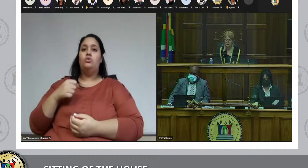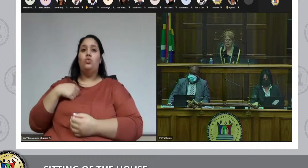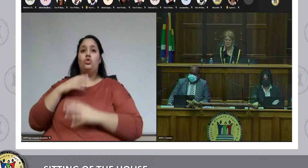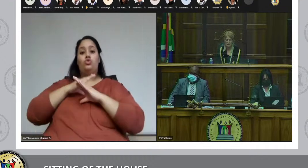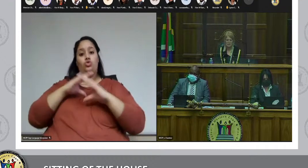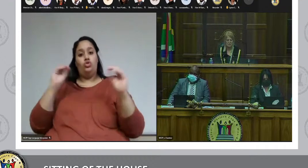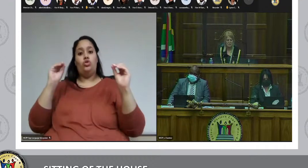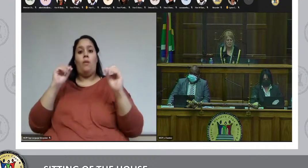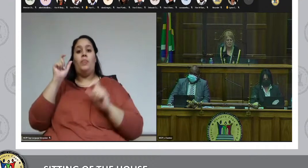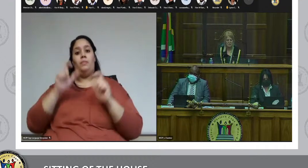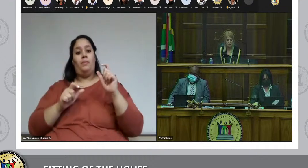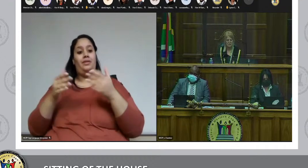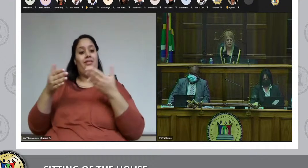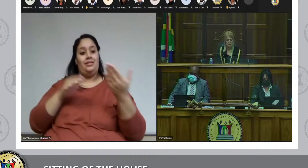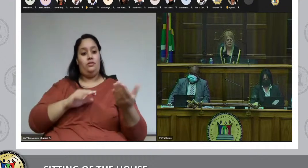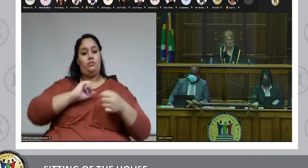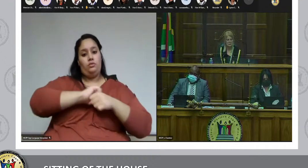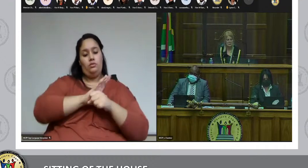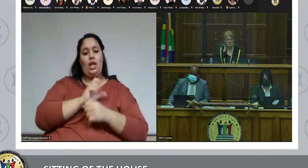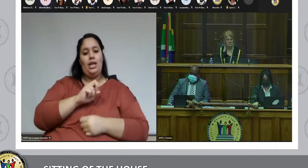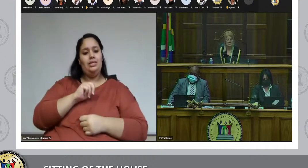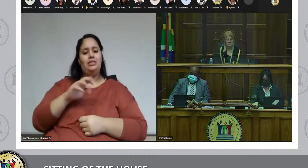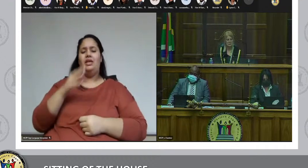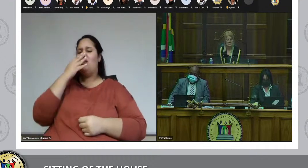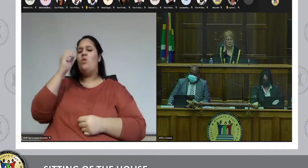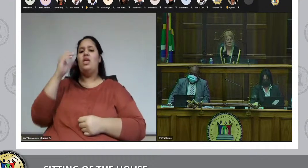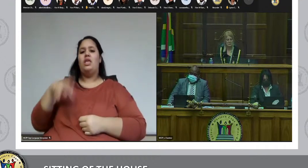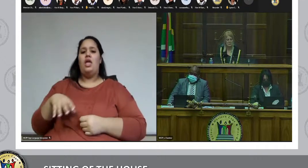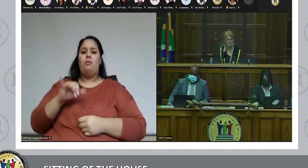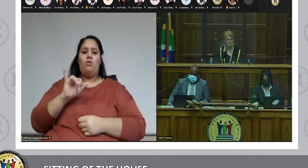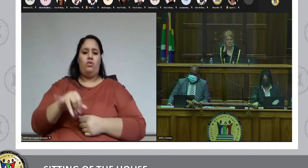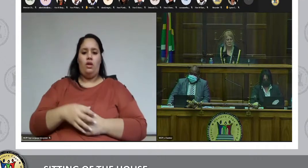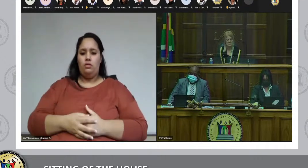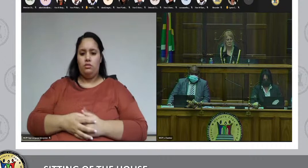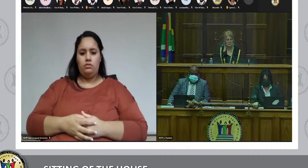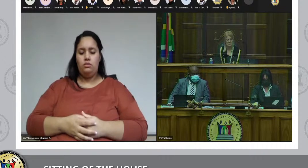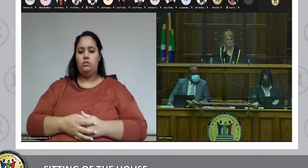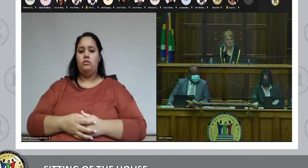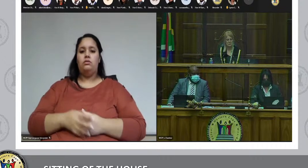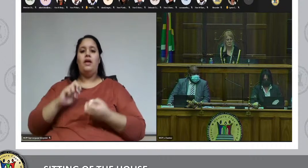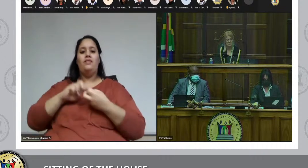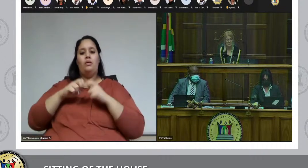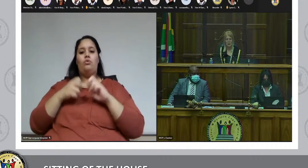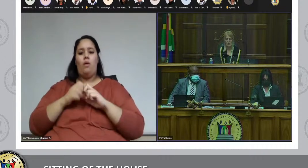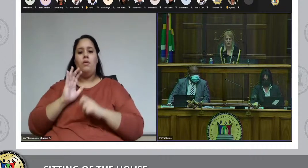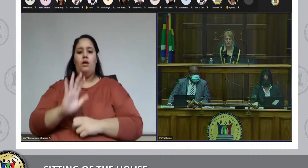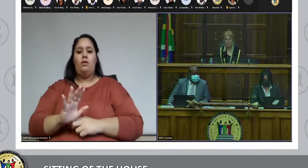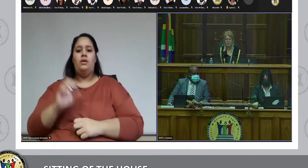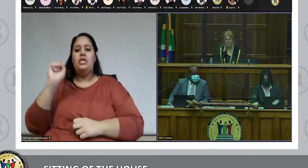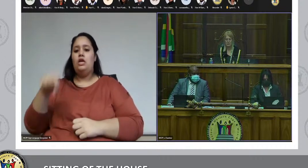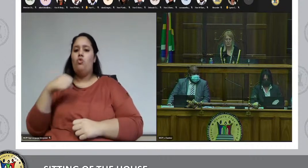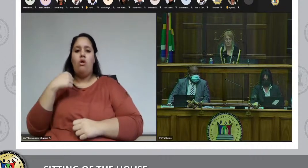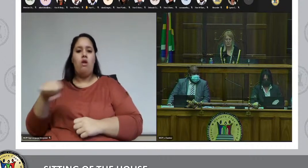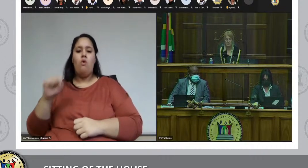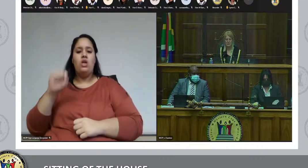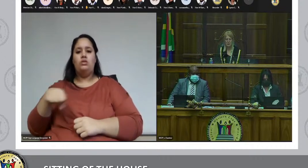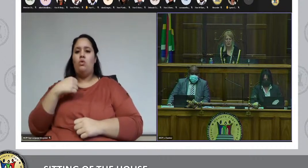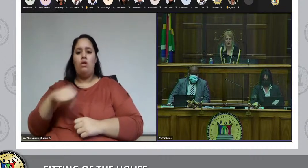the people dying of COVID, the ANC don't care about people dying. That's the problem. Yes or no. Thank you very much. Yes or